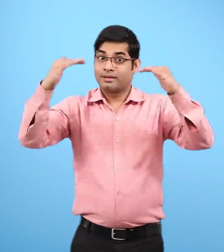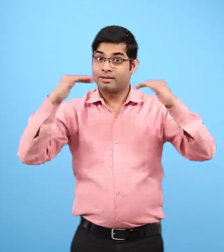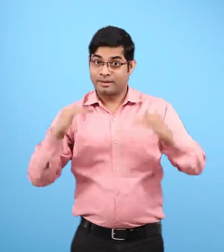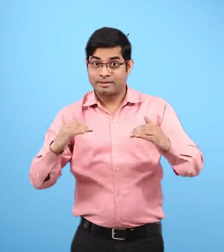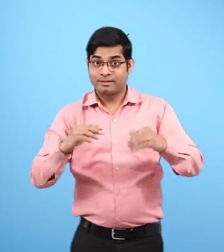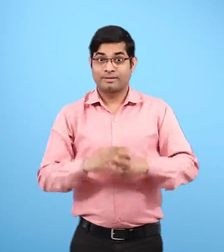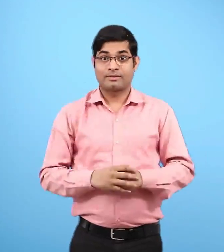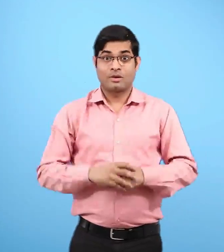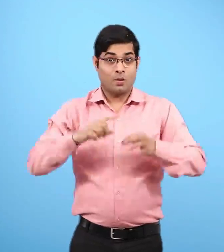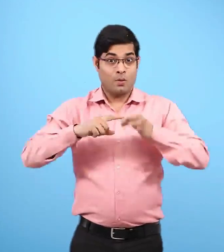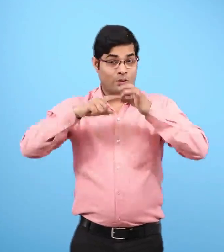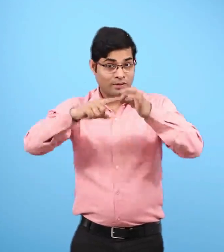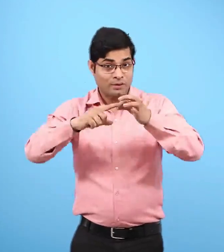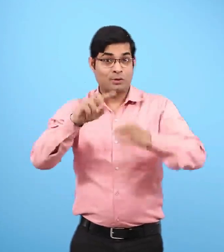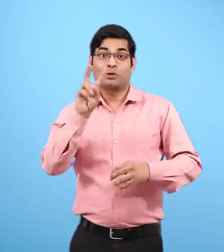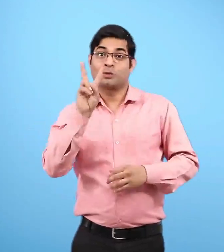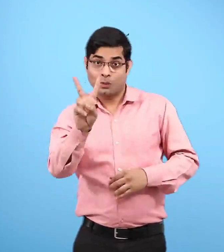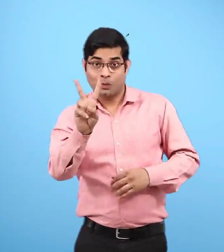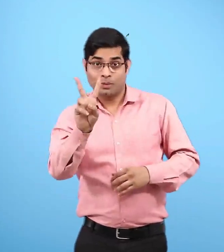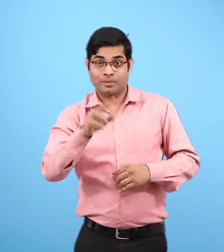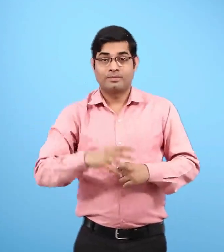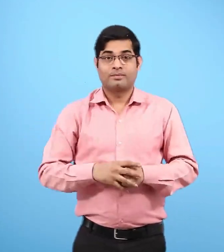Part 3, Question.